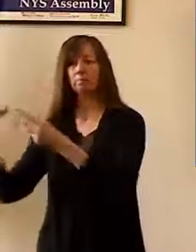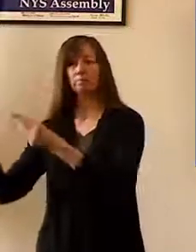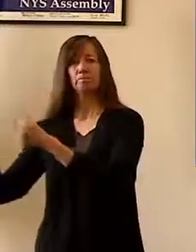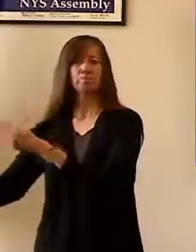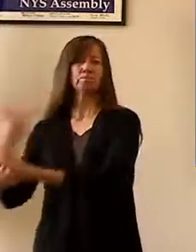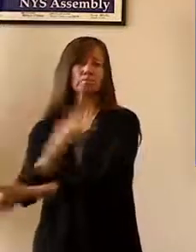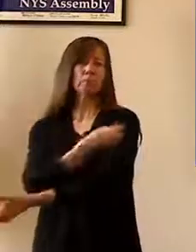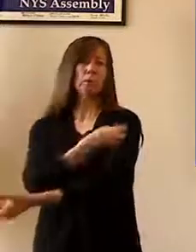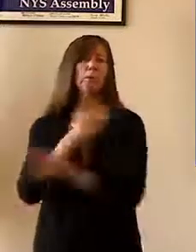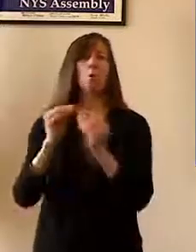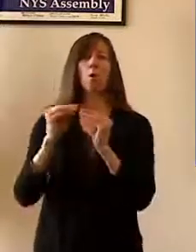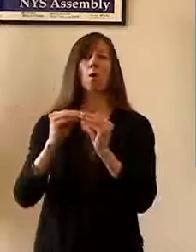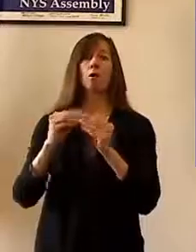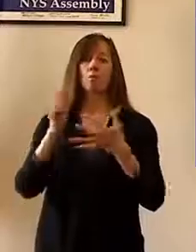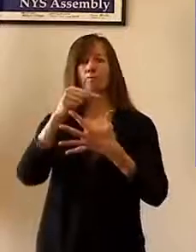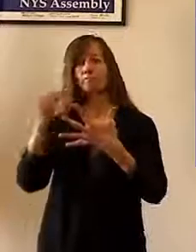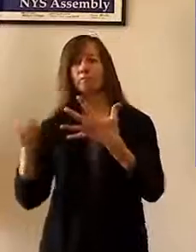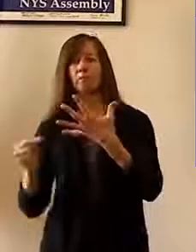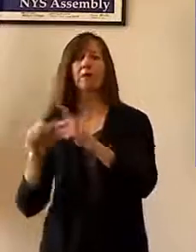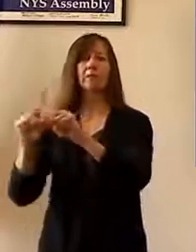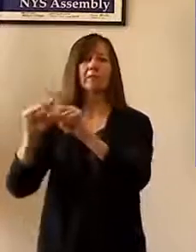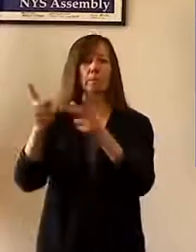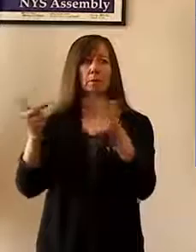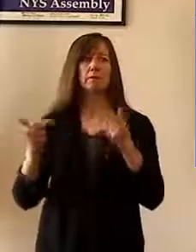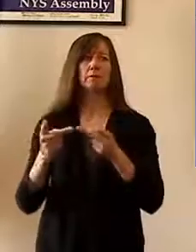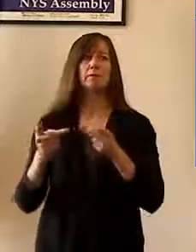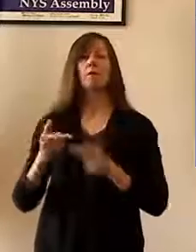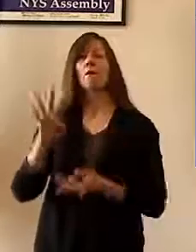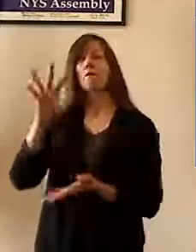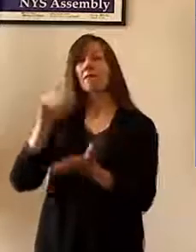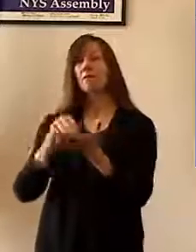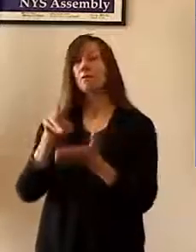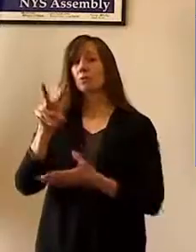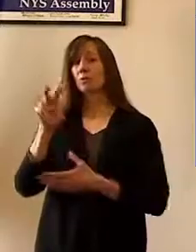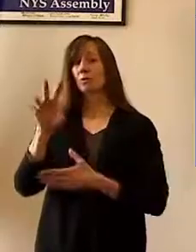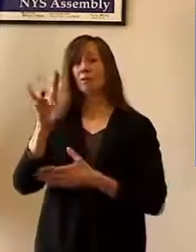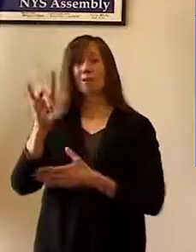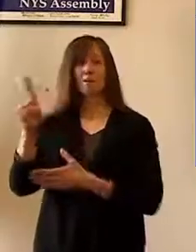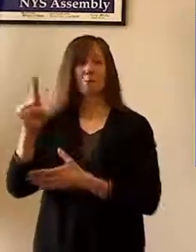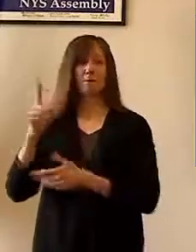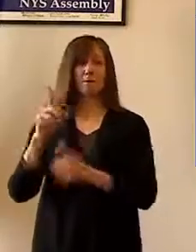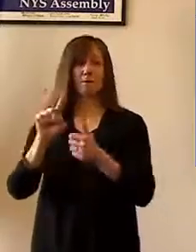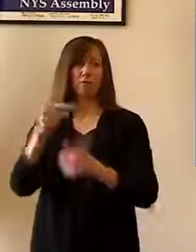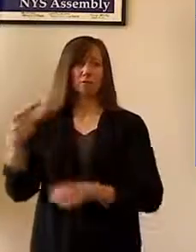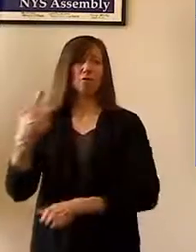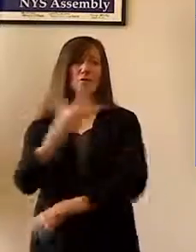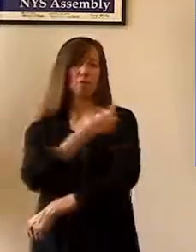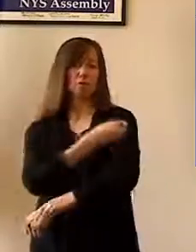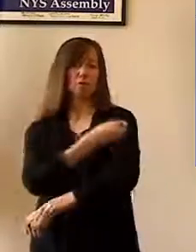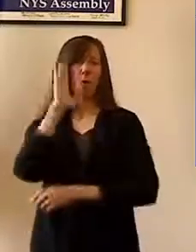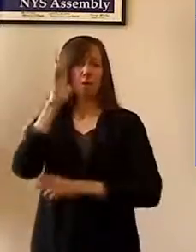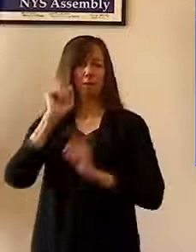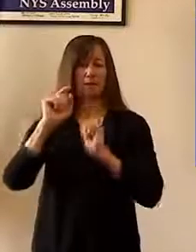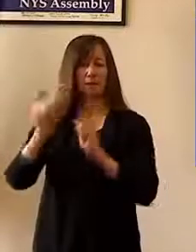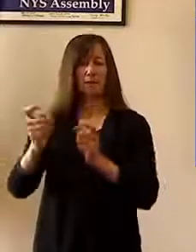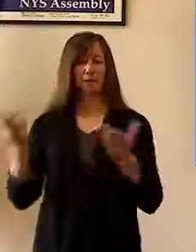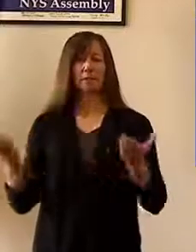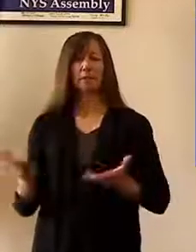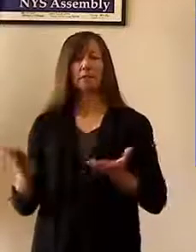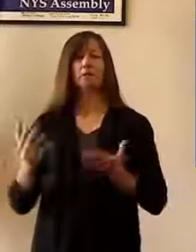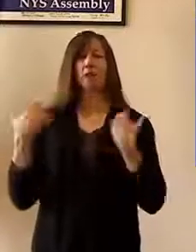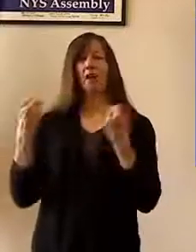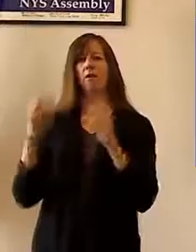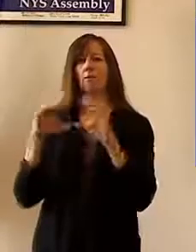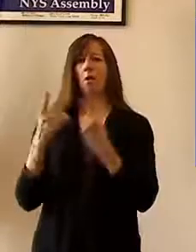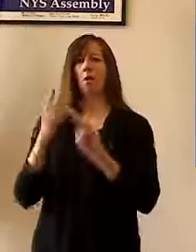week. Nearly 4,300 total first and second doses will be administered by the health department and our partners